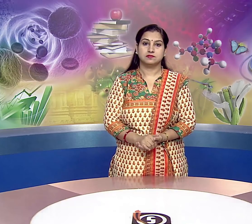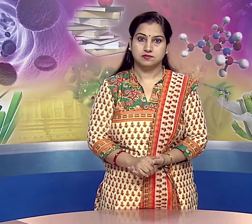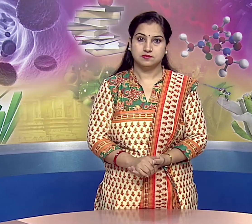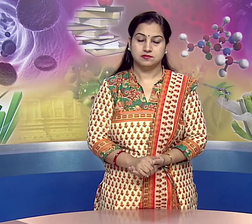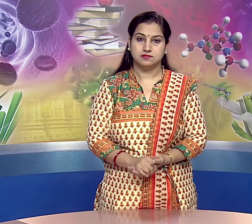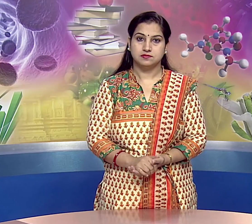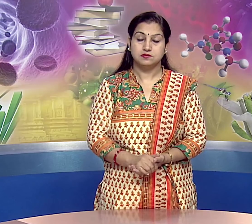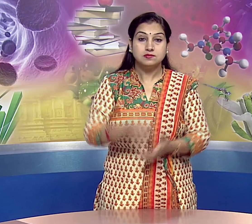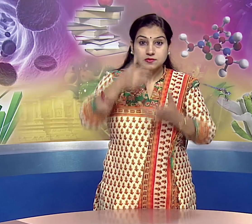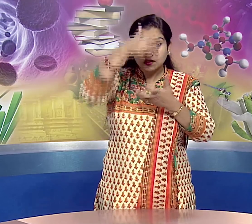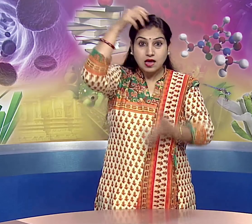The tiger followed them